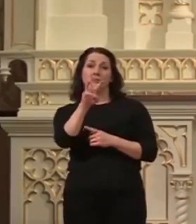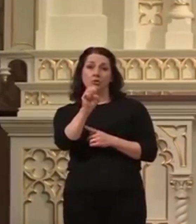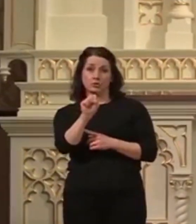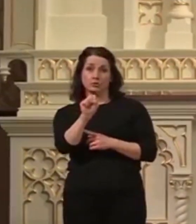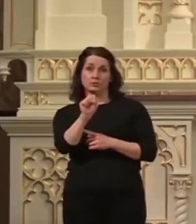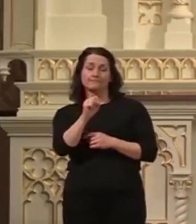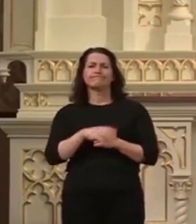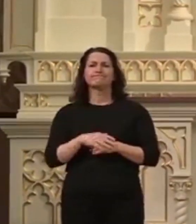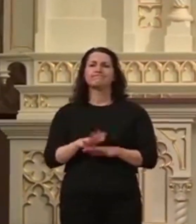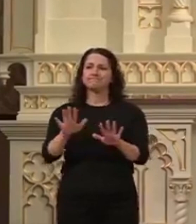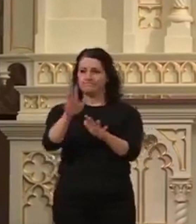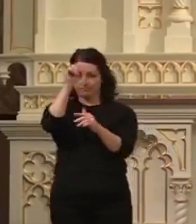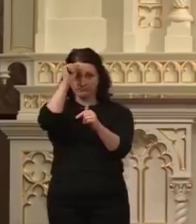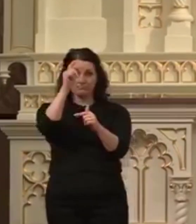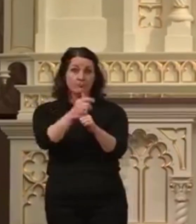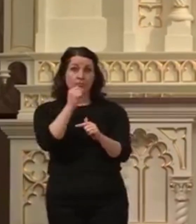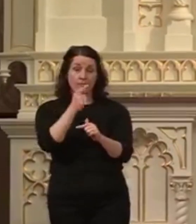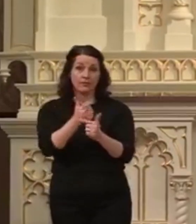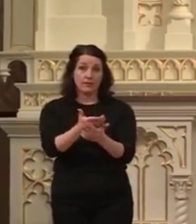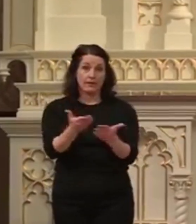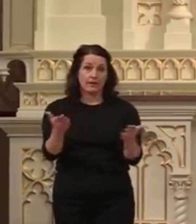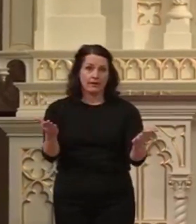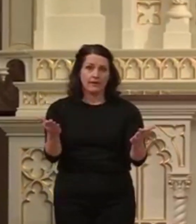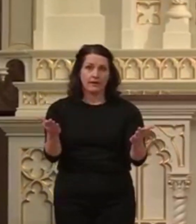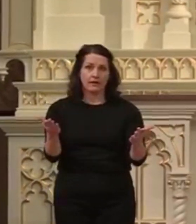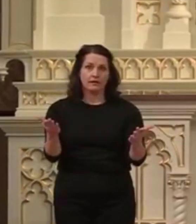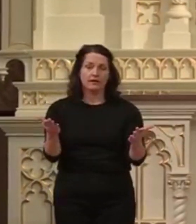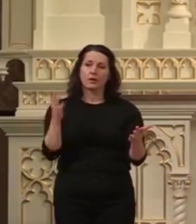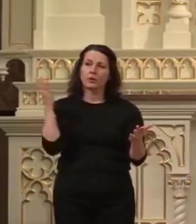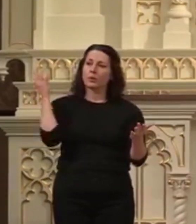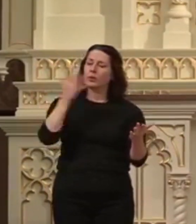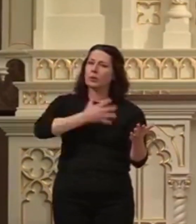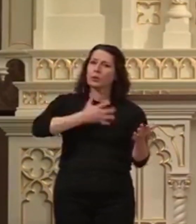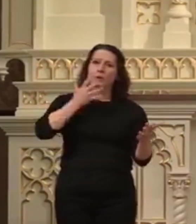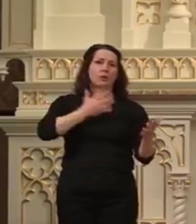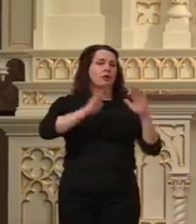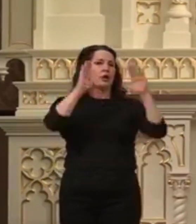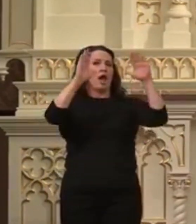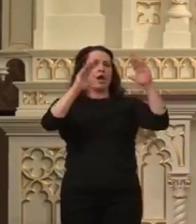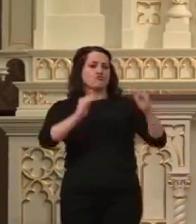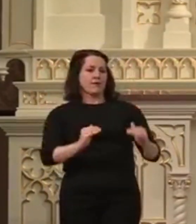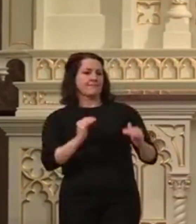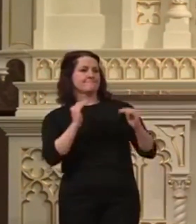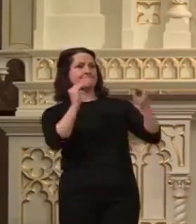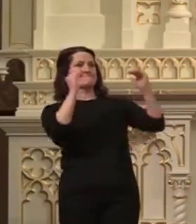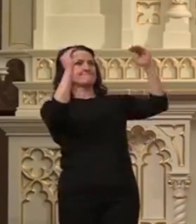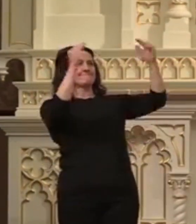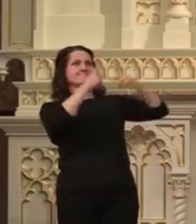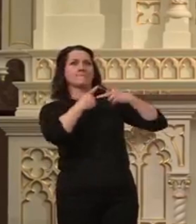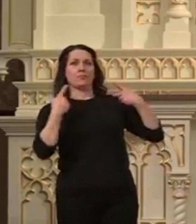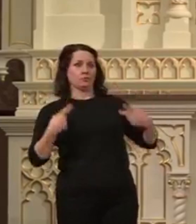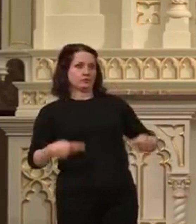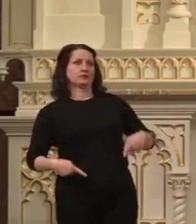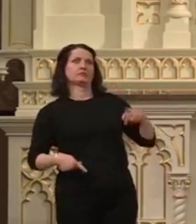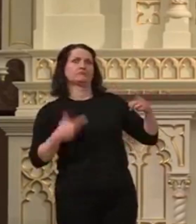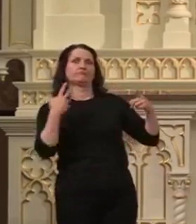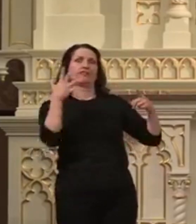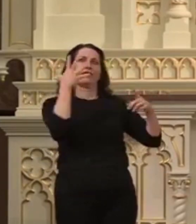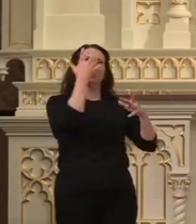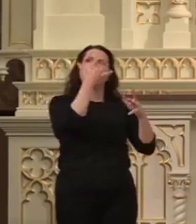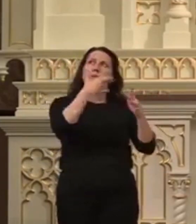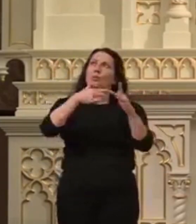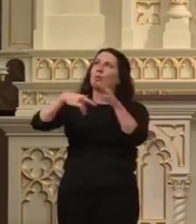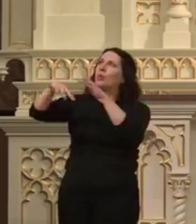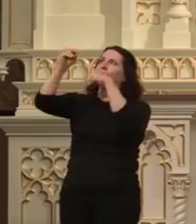Brothers and sisters, since we have a great high priest who has passed through the heavens,